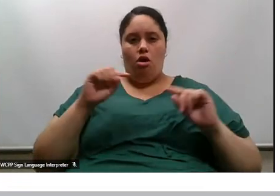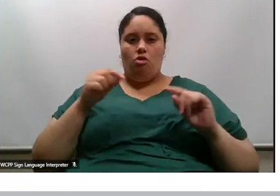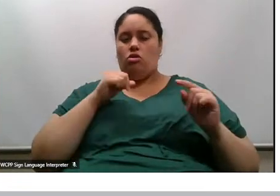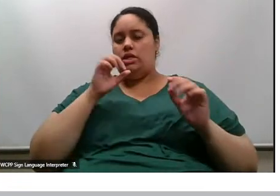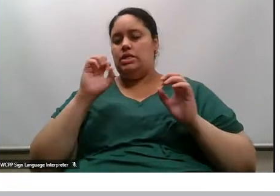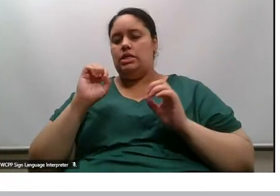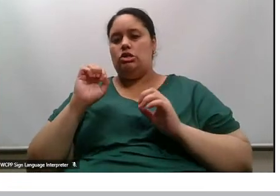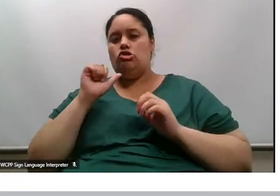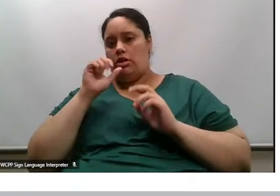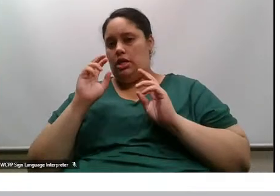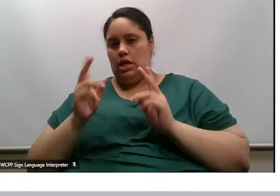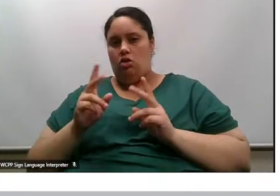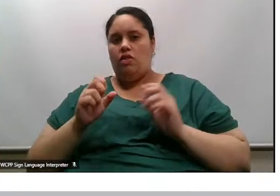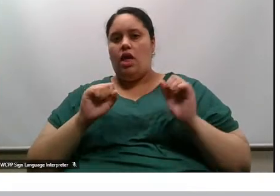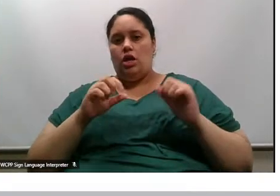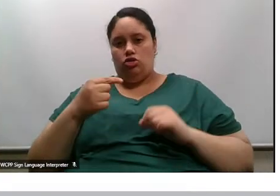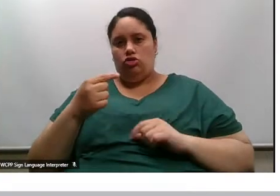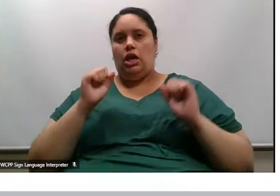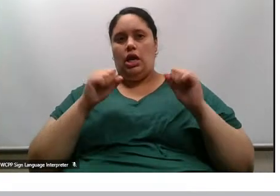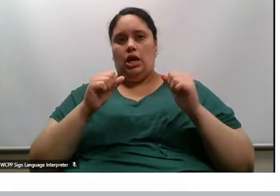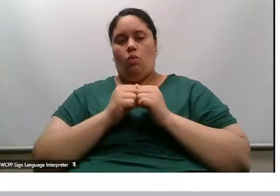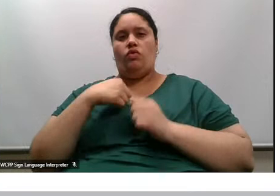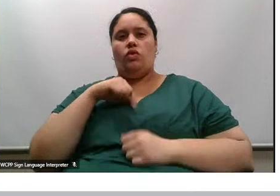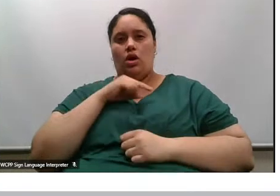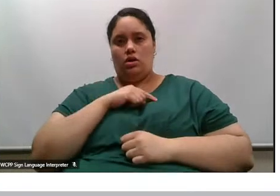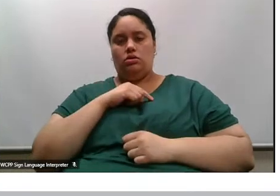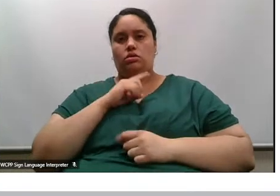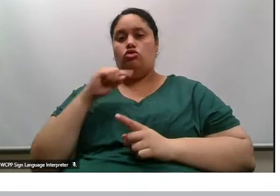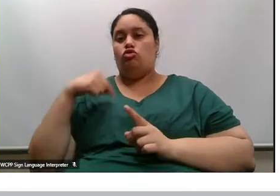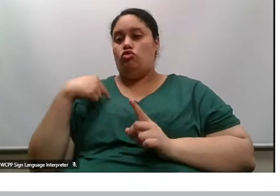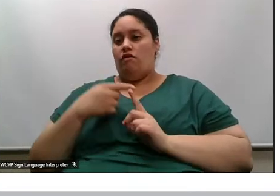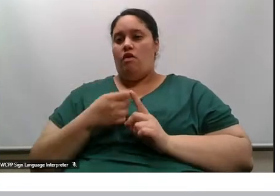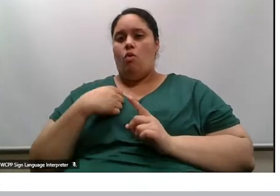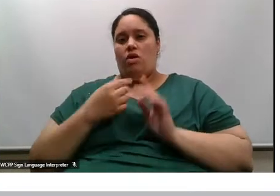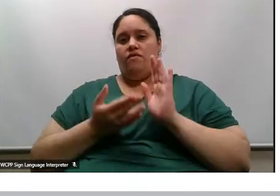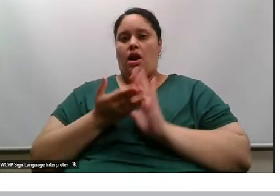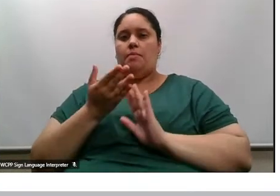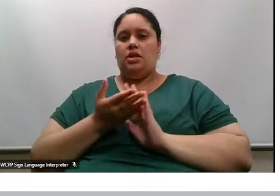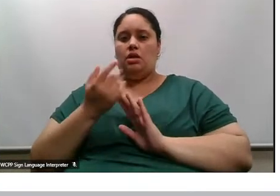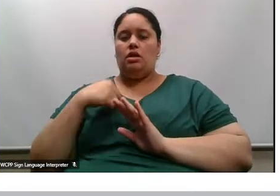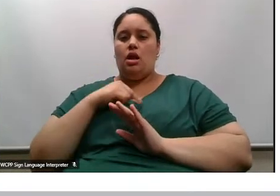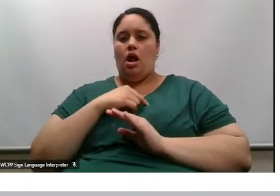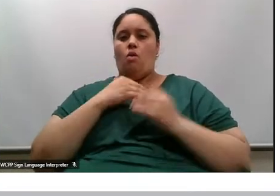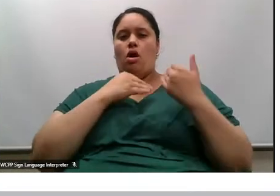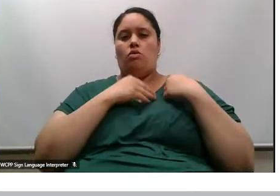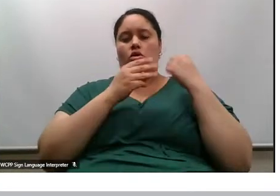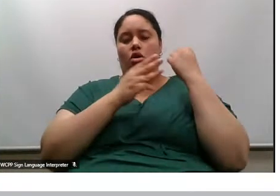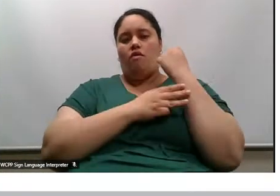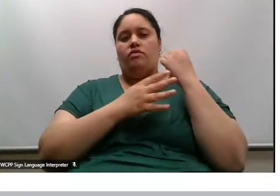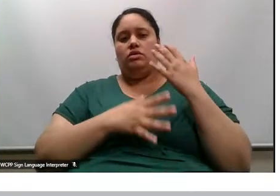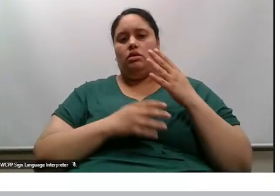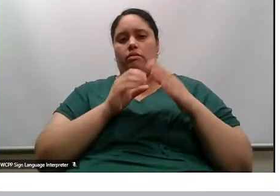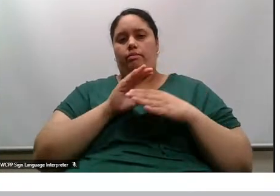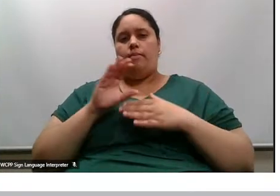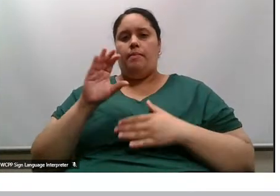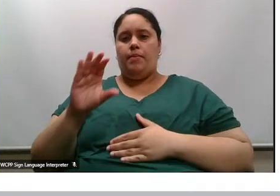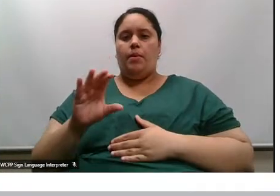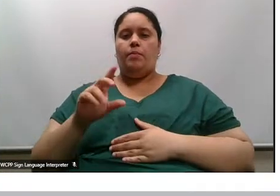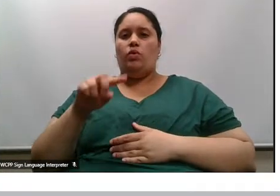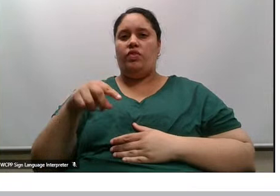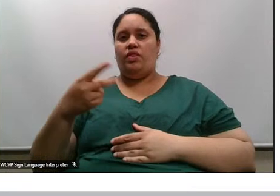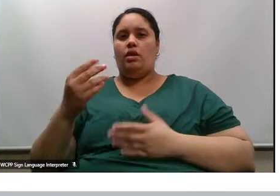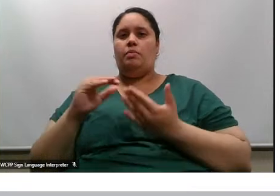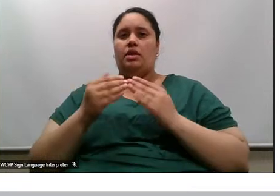Eventually, the AG agreed with us as well. We have since updated our accounting officer delegation. So it was